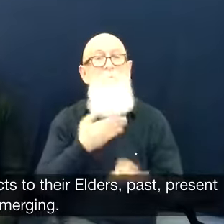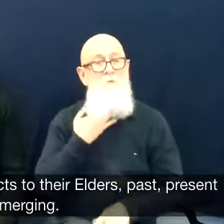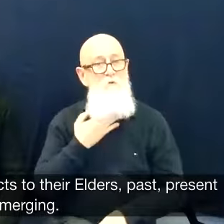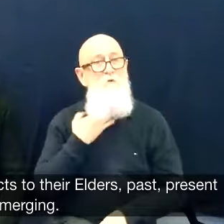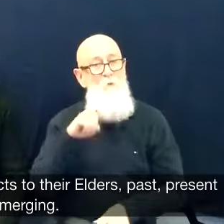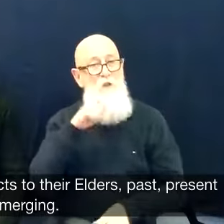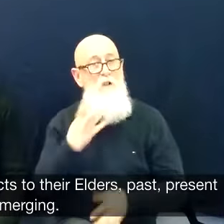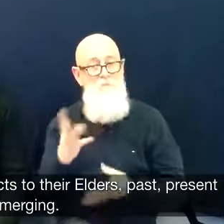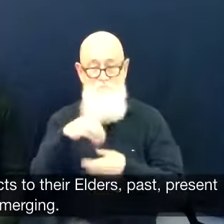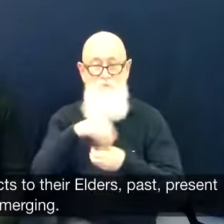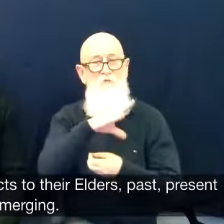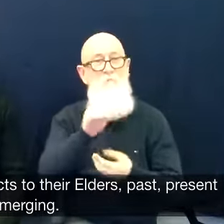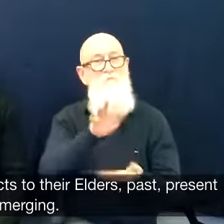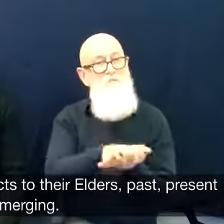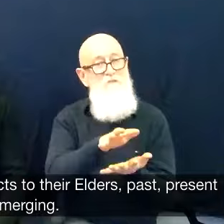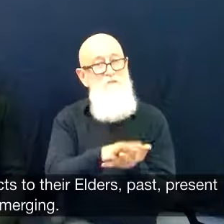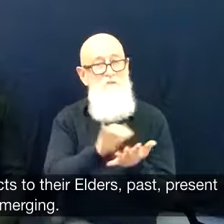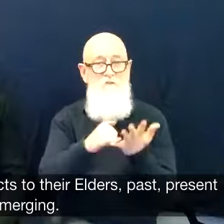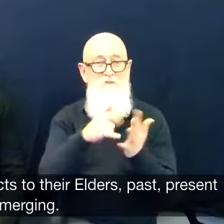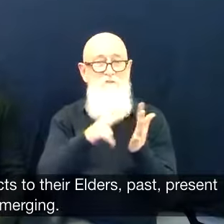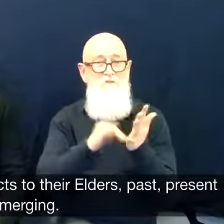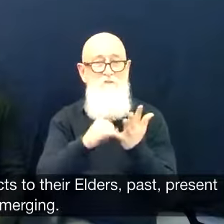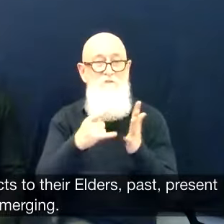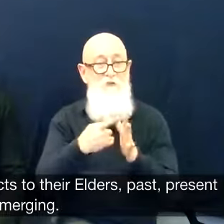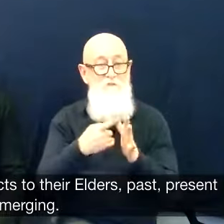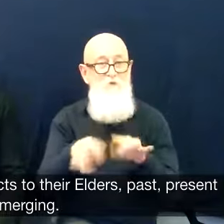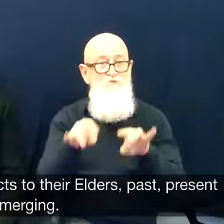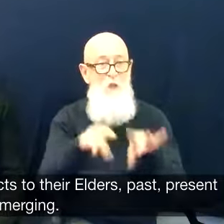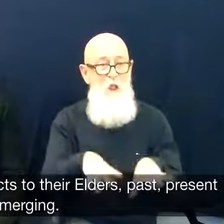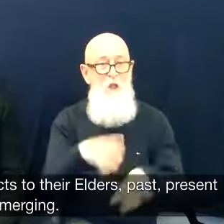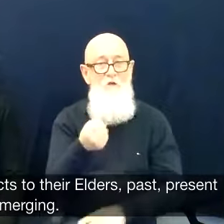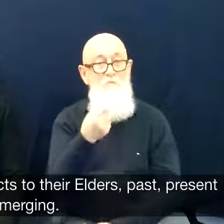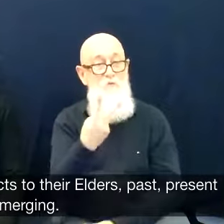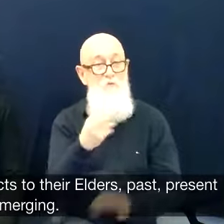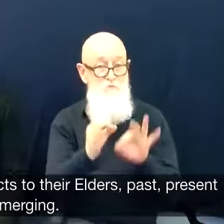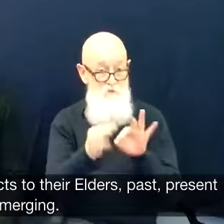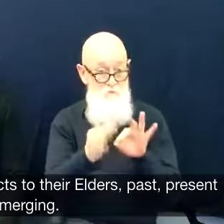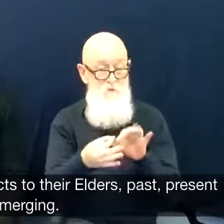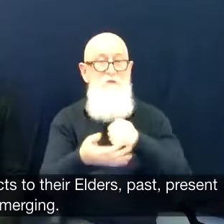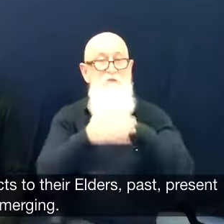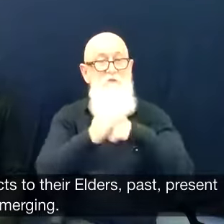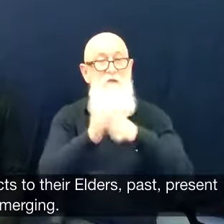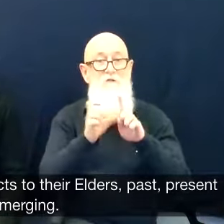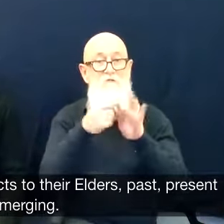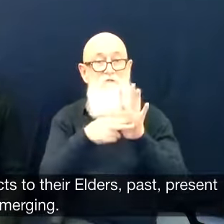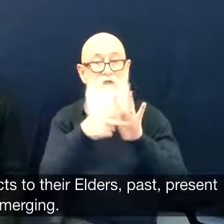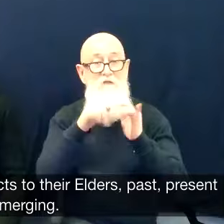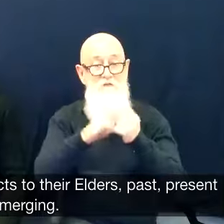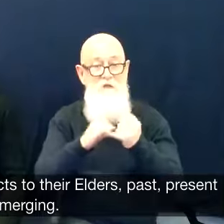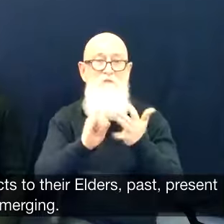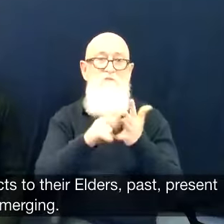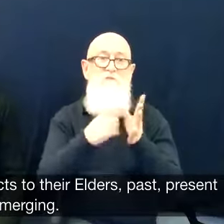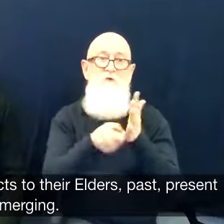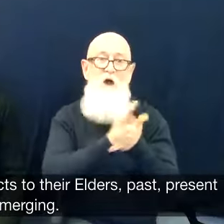Crane from Census Australia, and we have 2 interpreters with us, Dennis and Sarah.